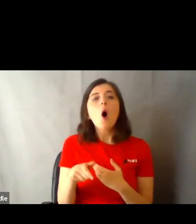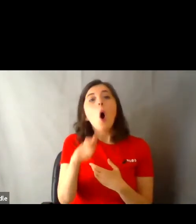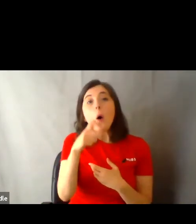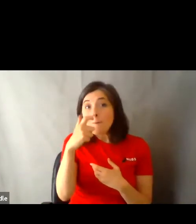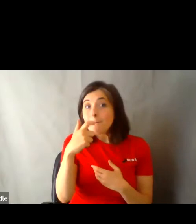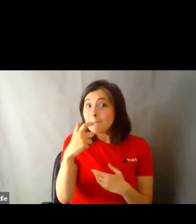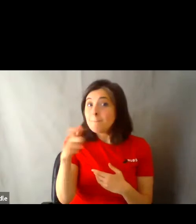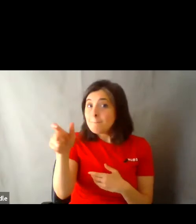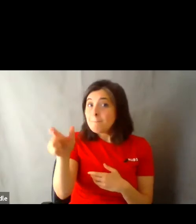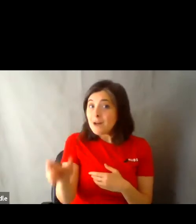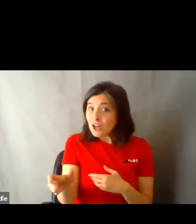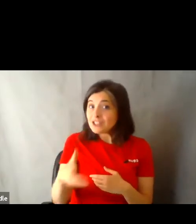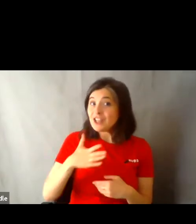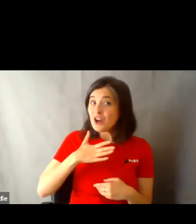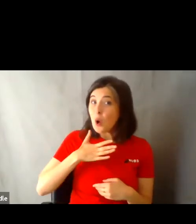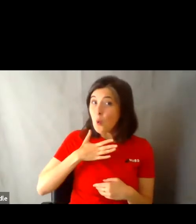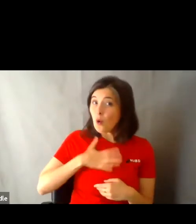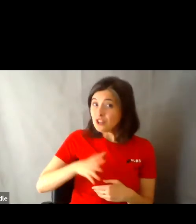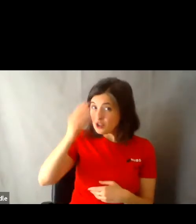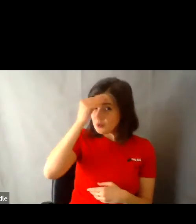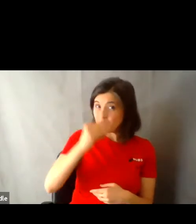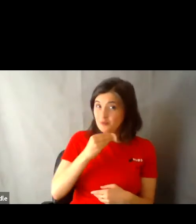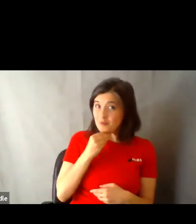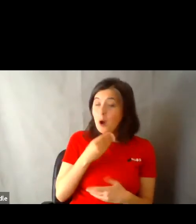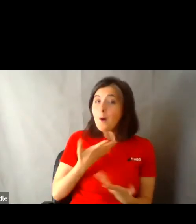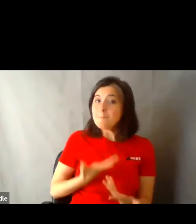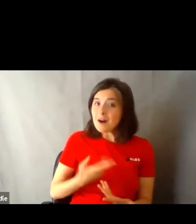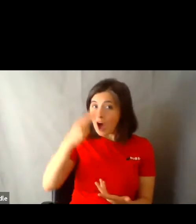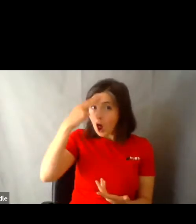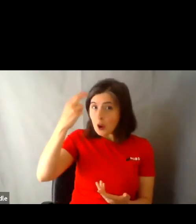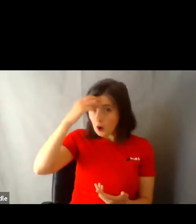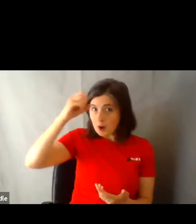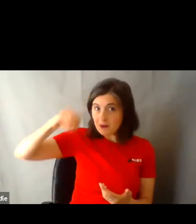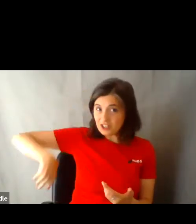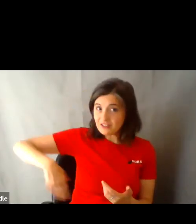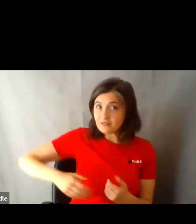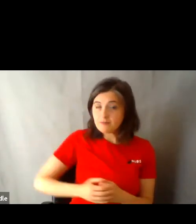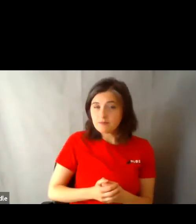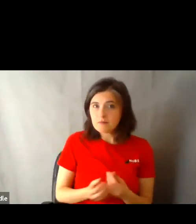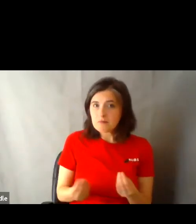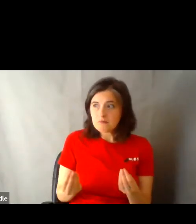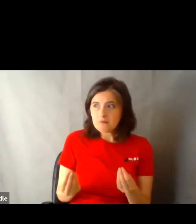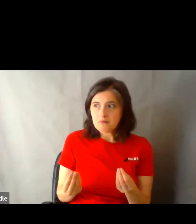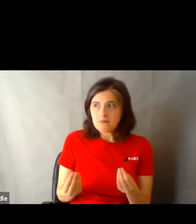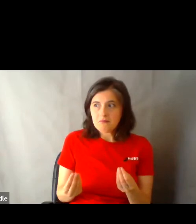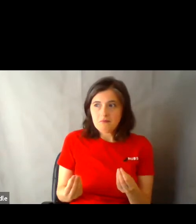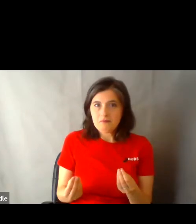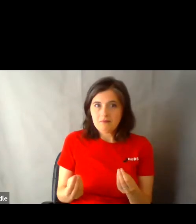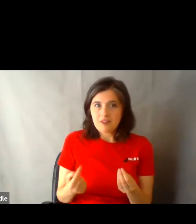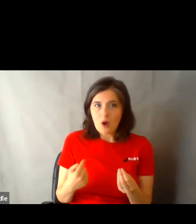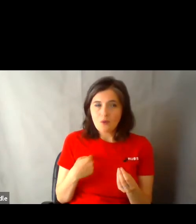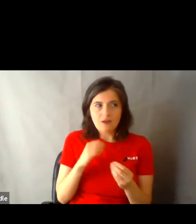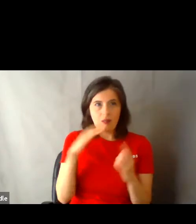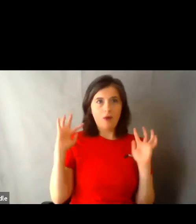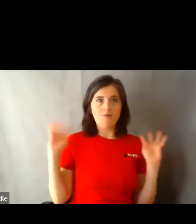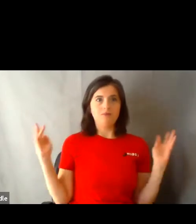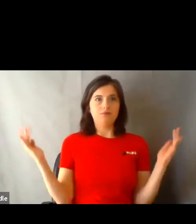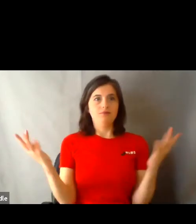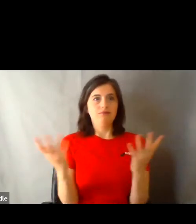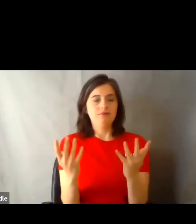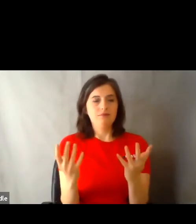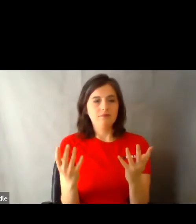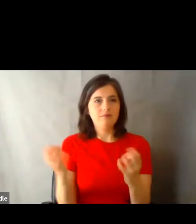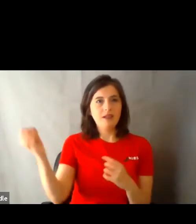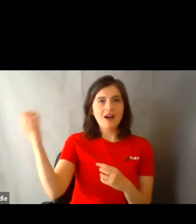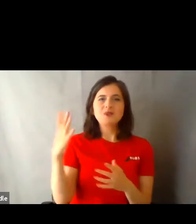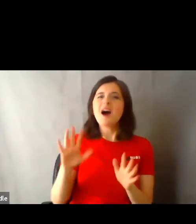you something, but they need to stay anonymous. There was a lot of people around, and it was a sunny day and very vibrant, and I sort of nodded,